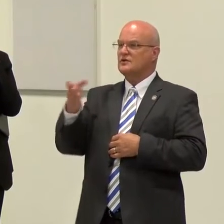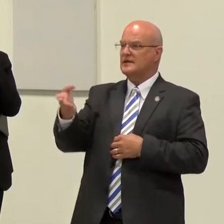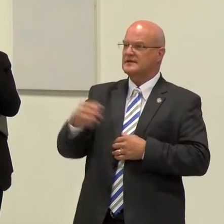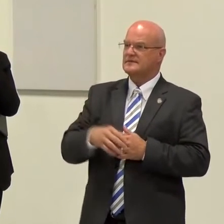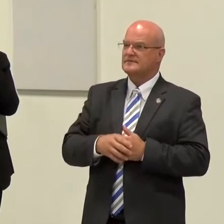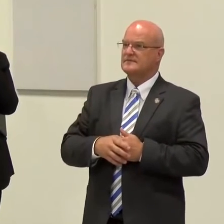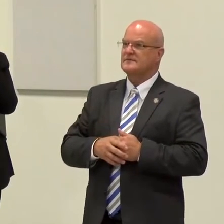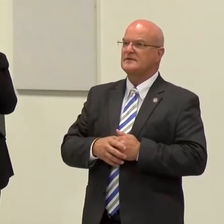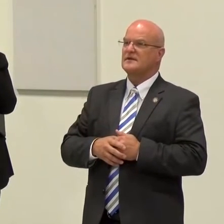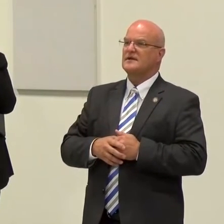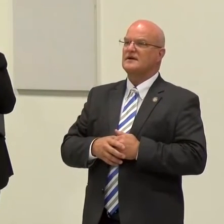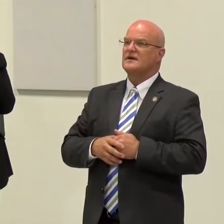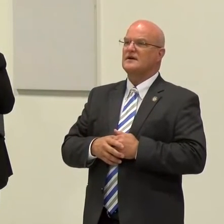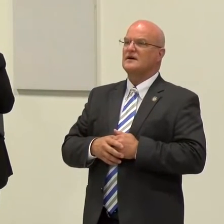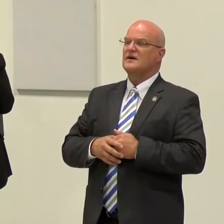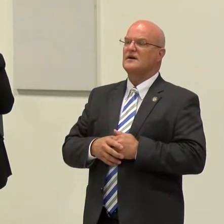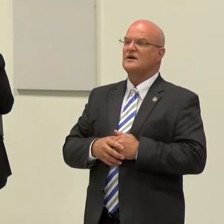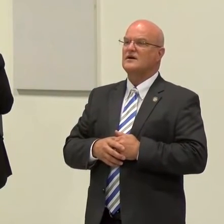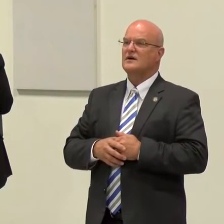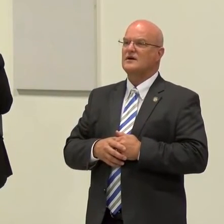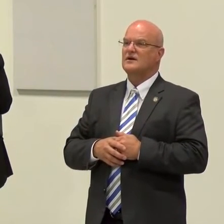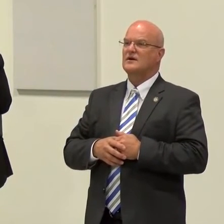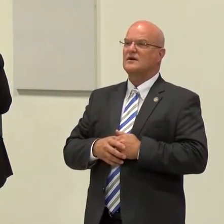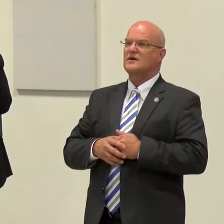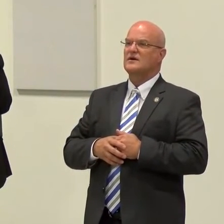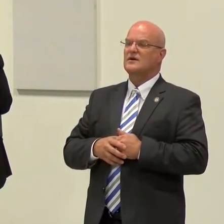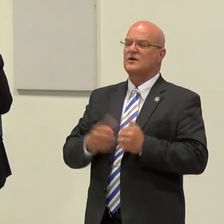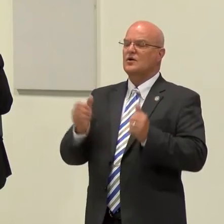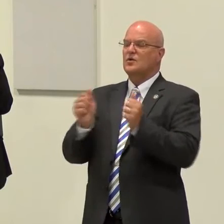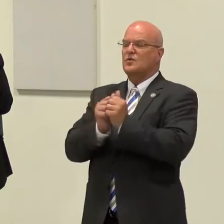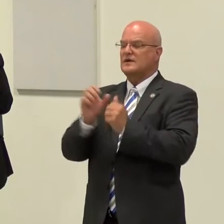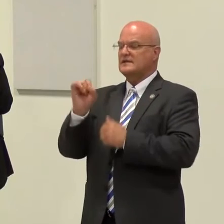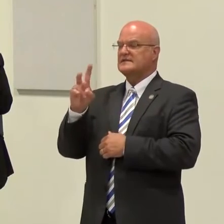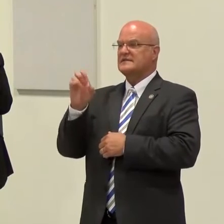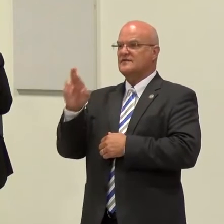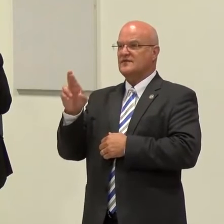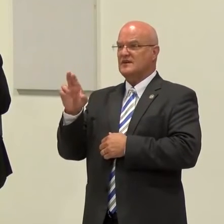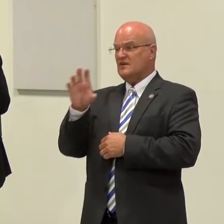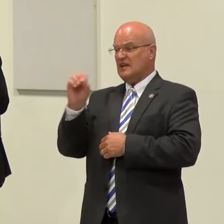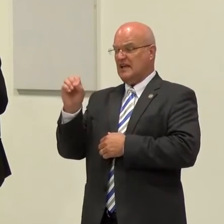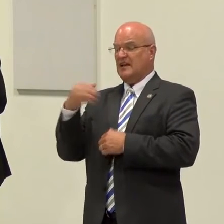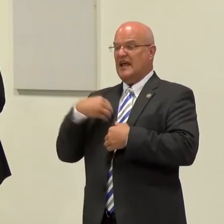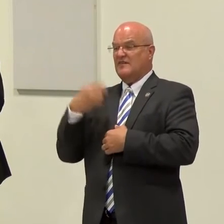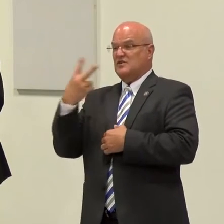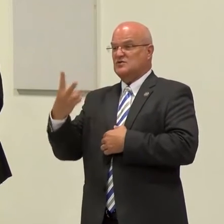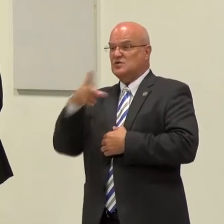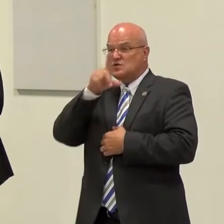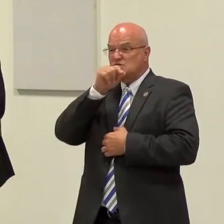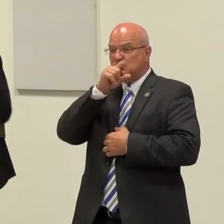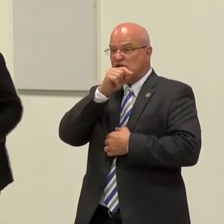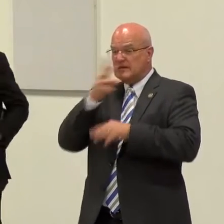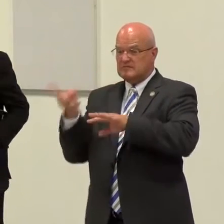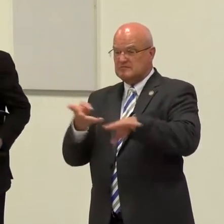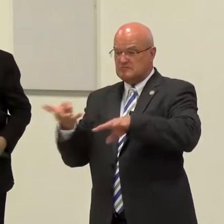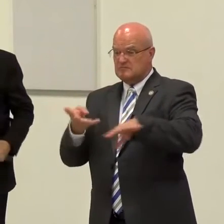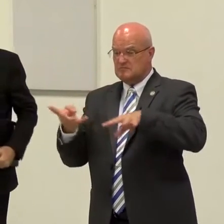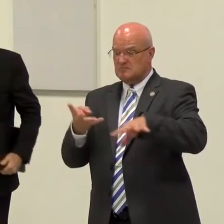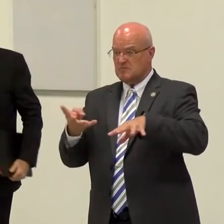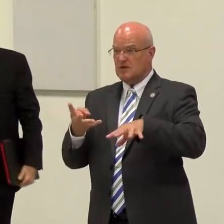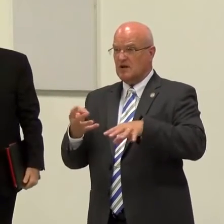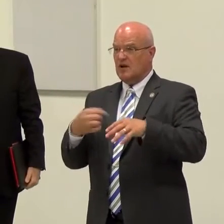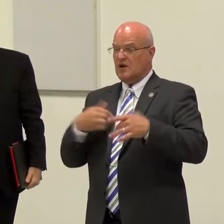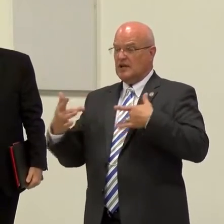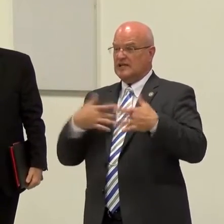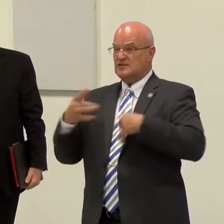ma'am. So with Sevier County having 2 poultry processing plants, is there a concern that a lot of